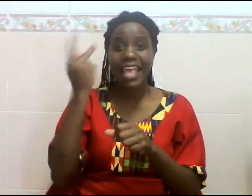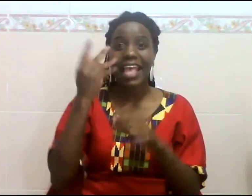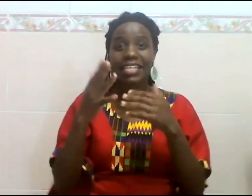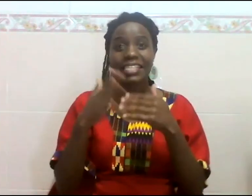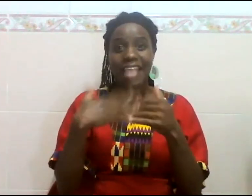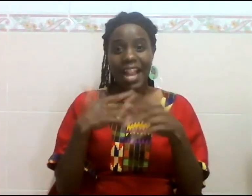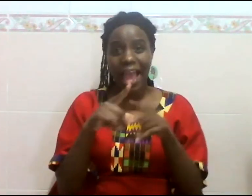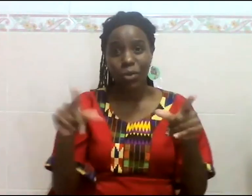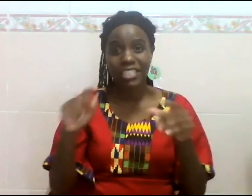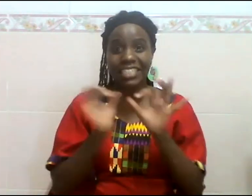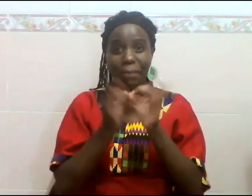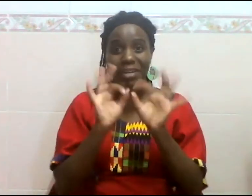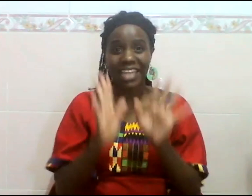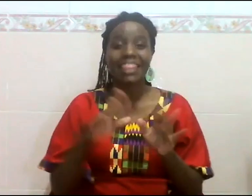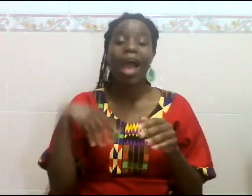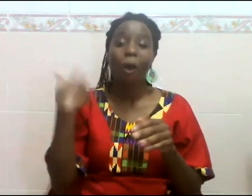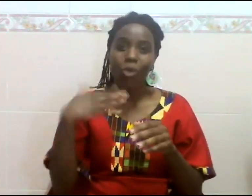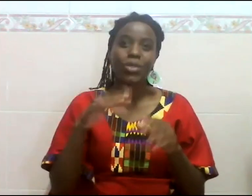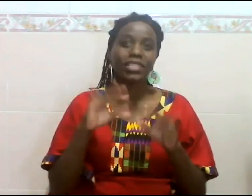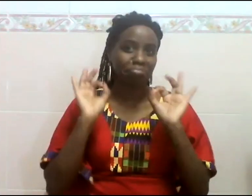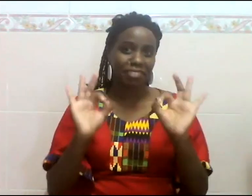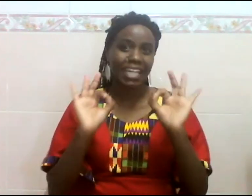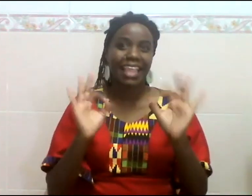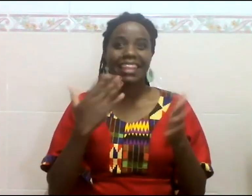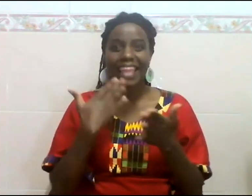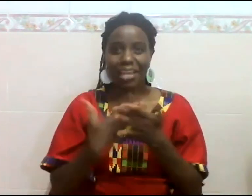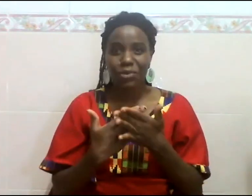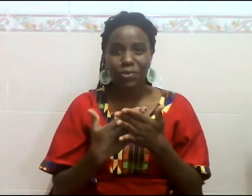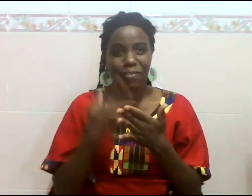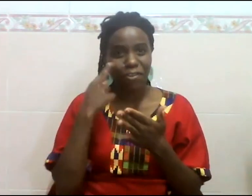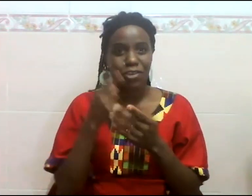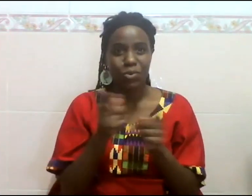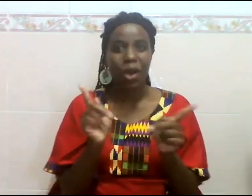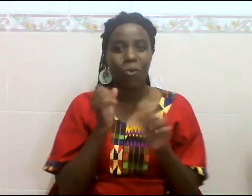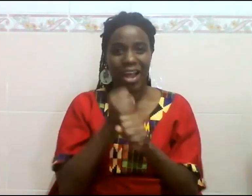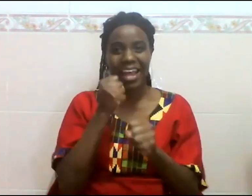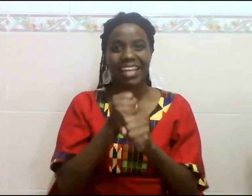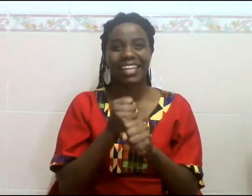They are always brilliant. Thank you for your work.